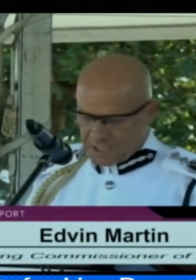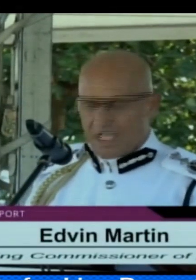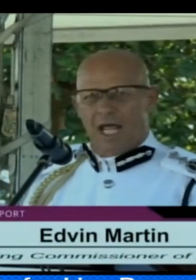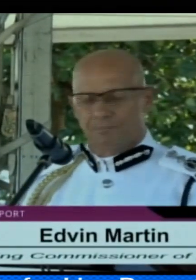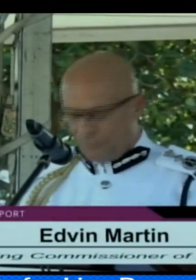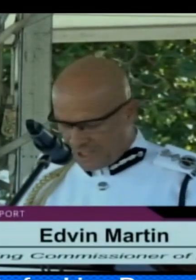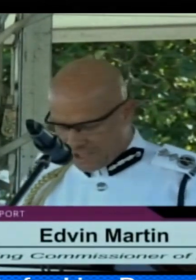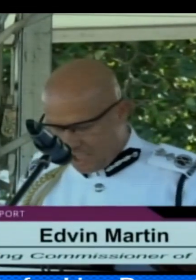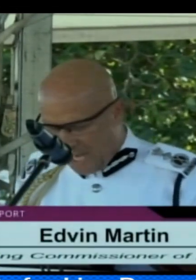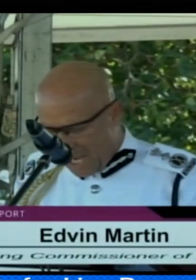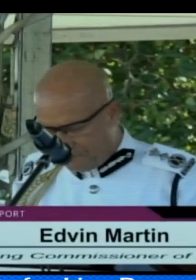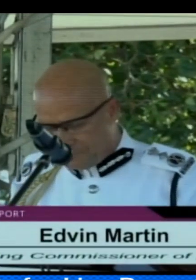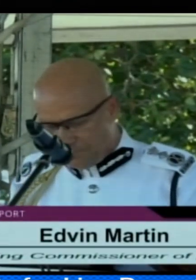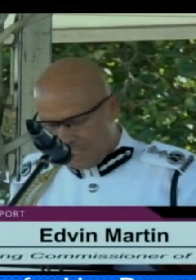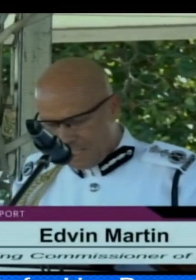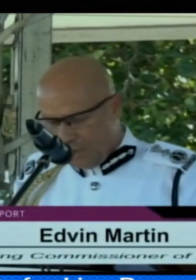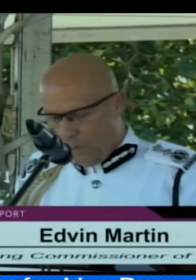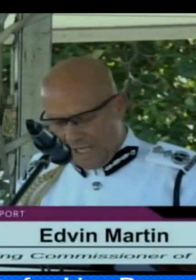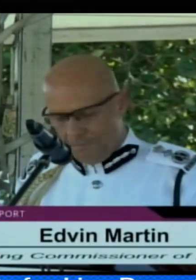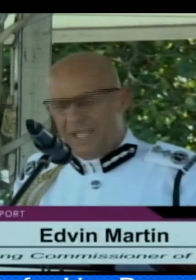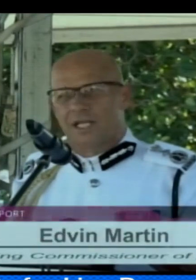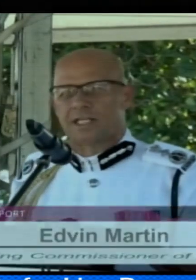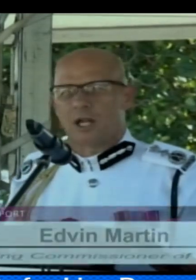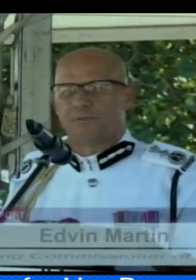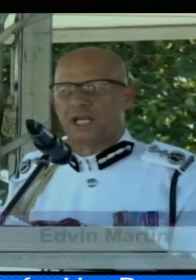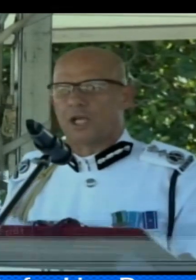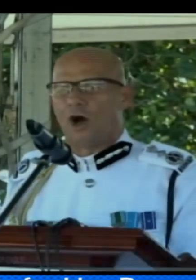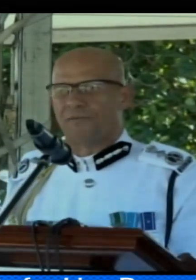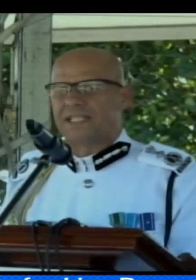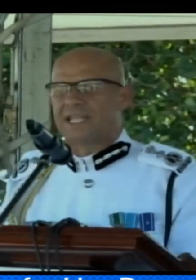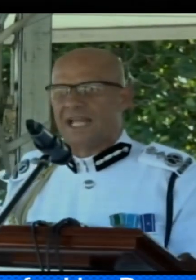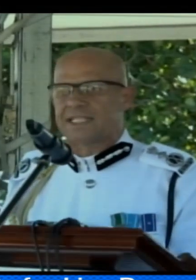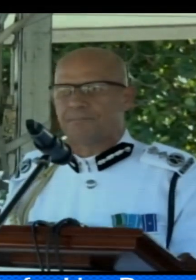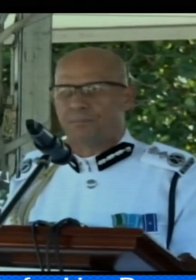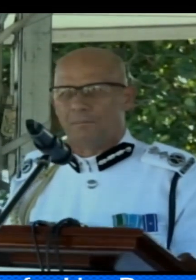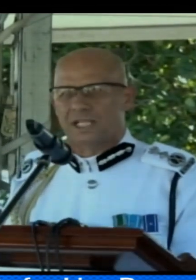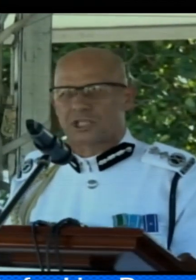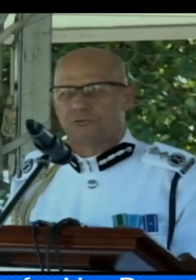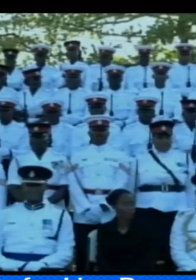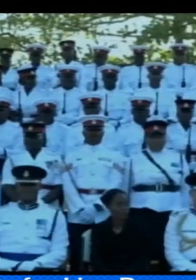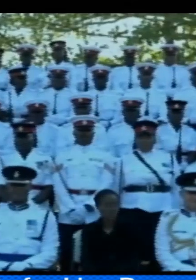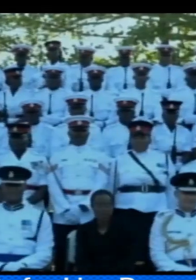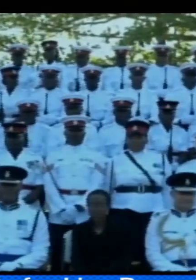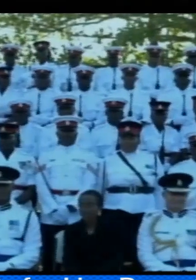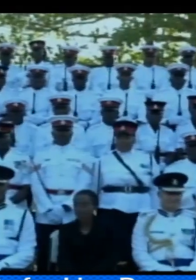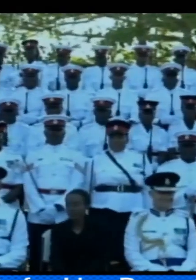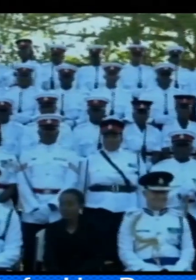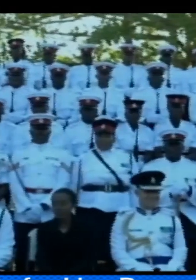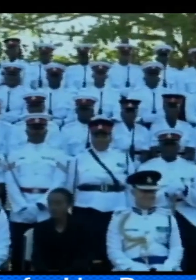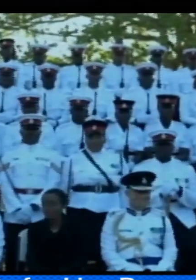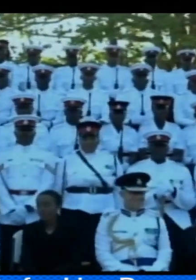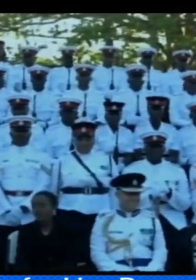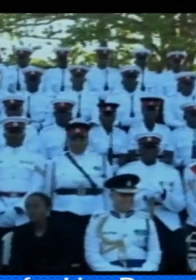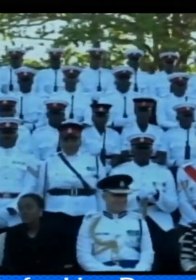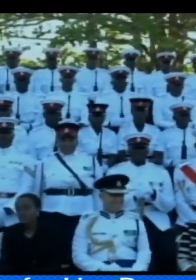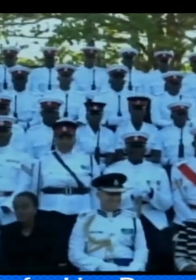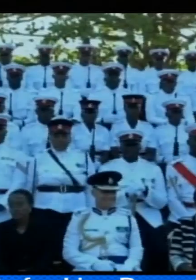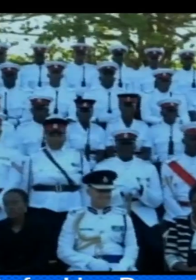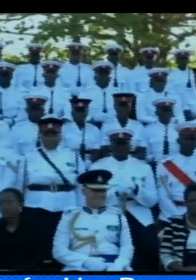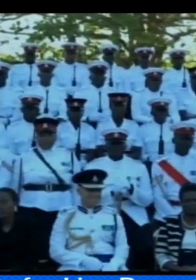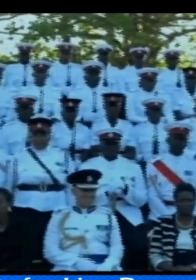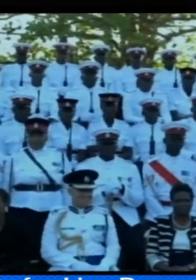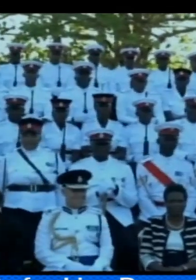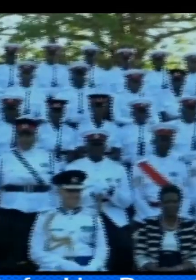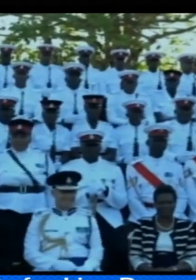your personal and professional life will be the subject of intense public scrutiny. There will